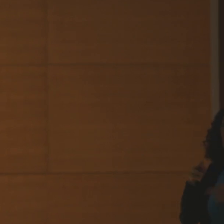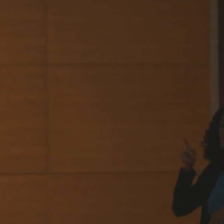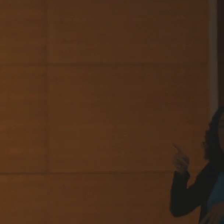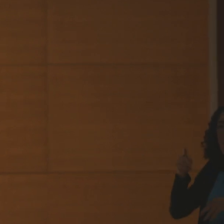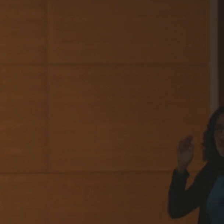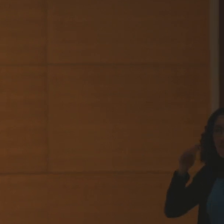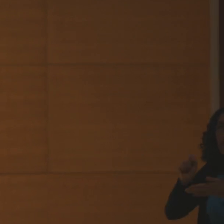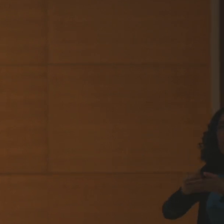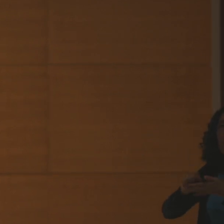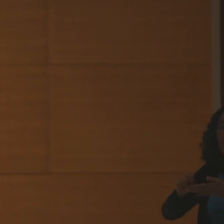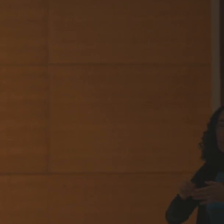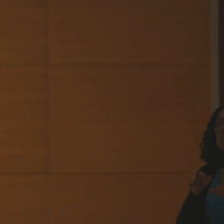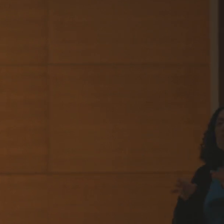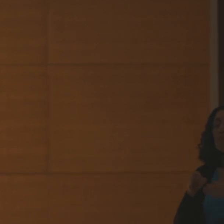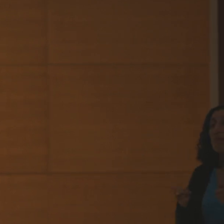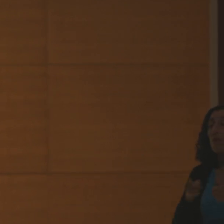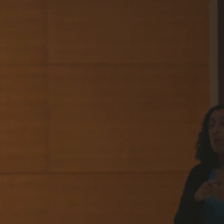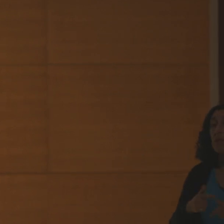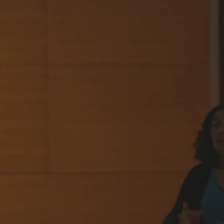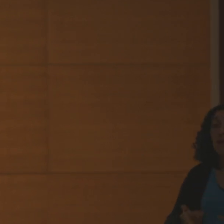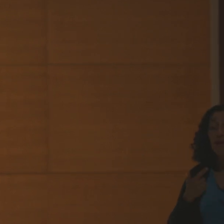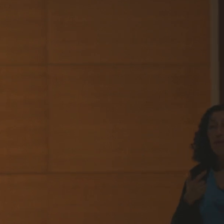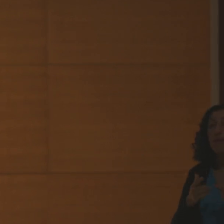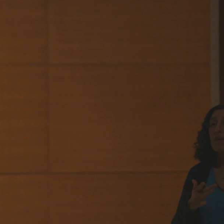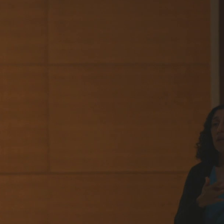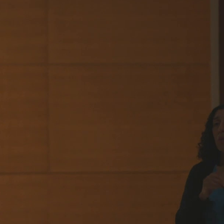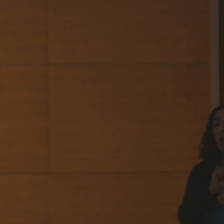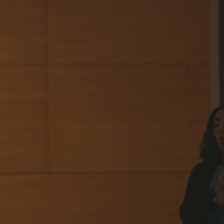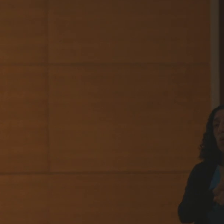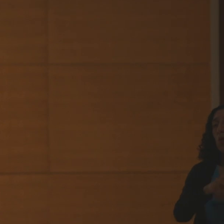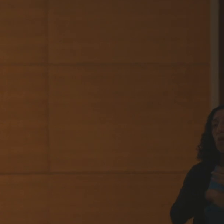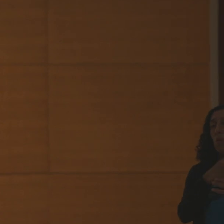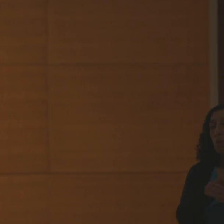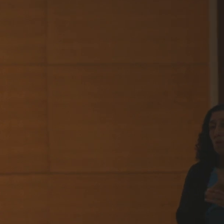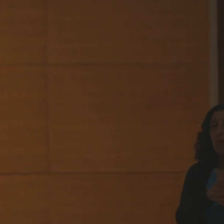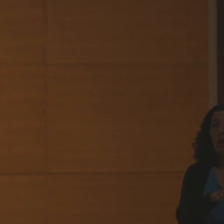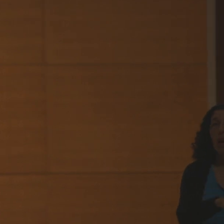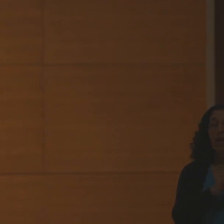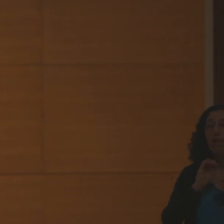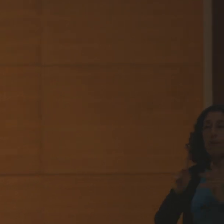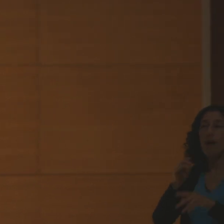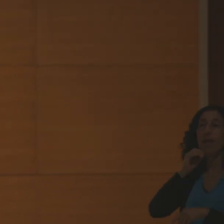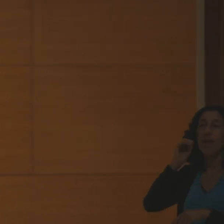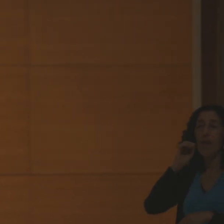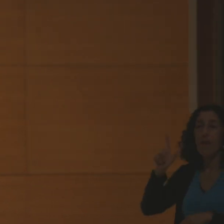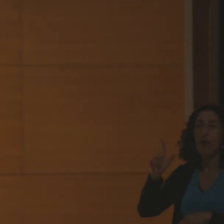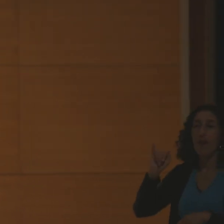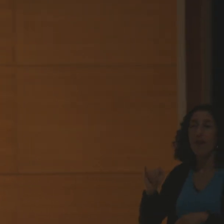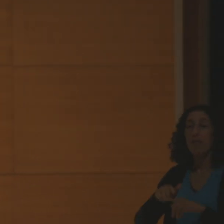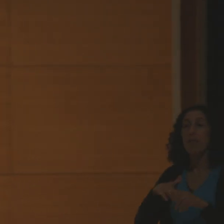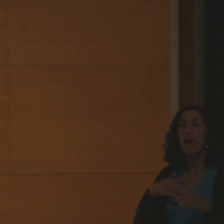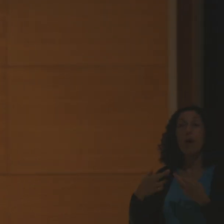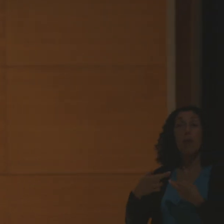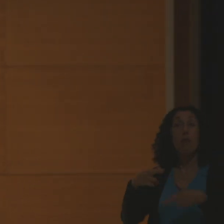whole career in tech that Robert sort of referenced in sales, and then I moved back home. But my room, like myself, had changed in